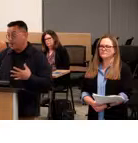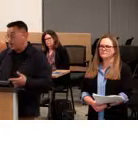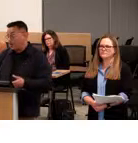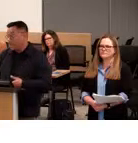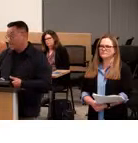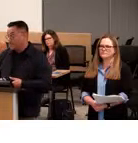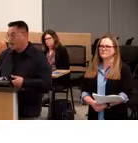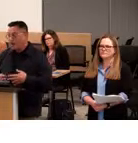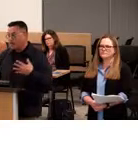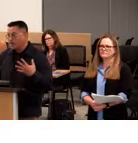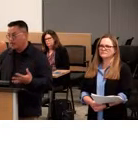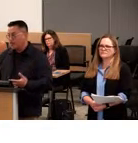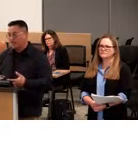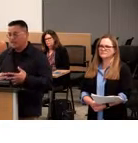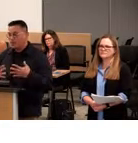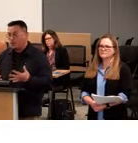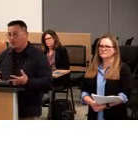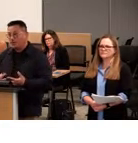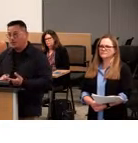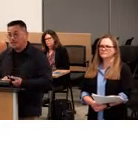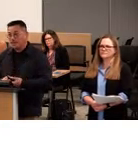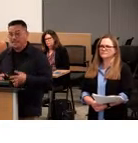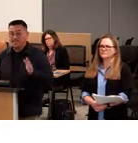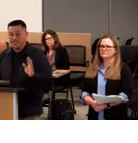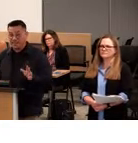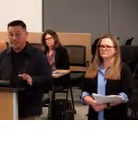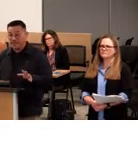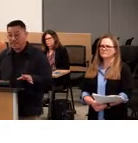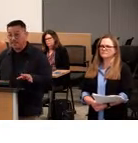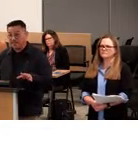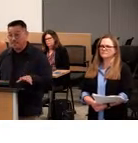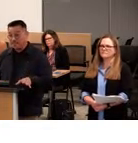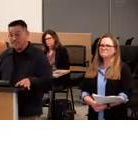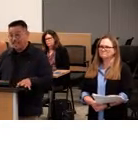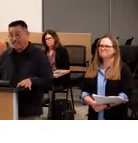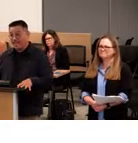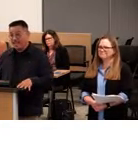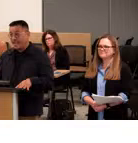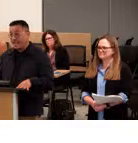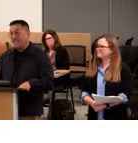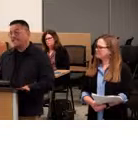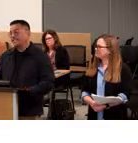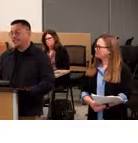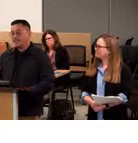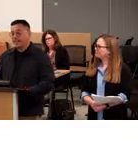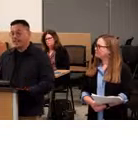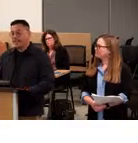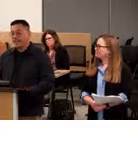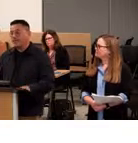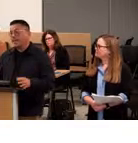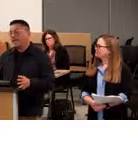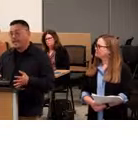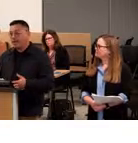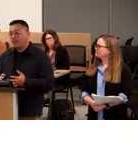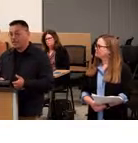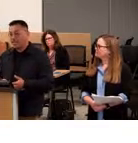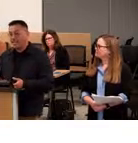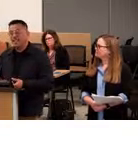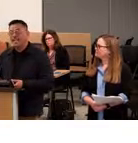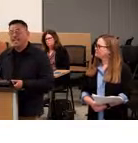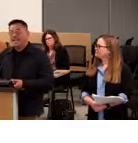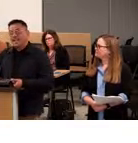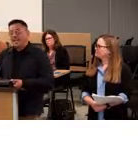and artifacts, all different ways. It's wonderful to witness. And if you've ever been to a site PD day, it's just like, you can't now look